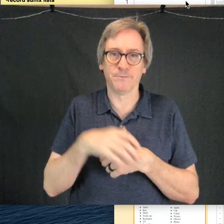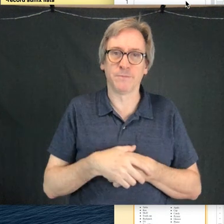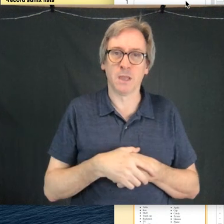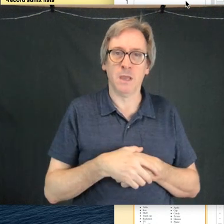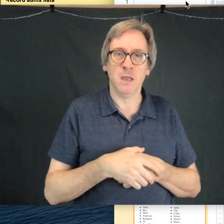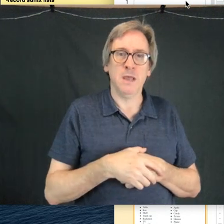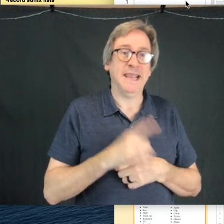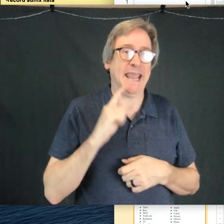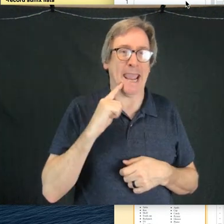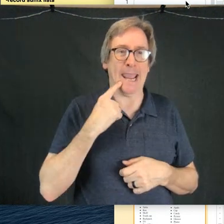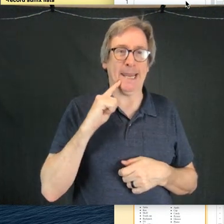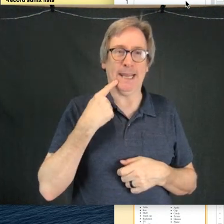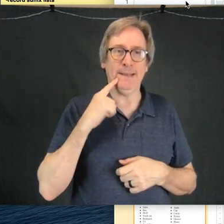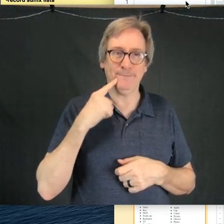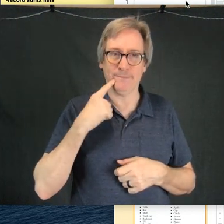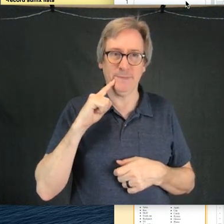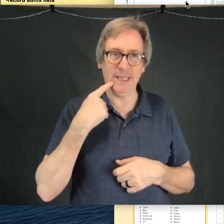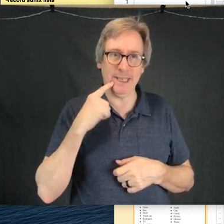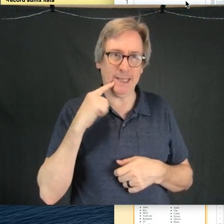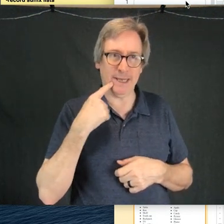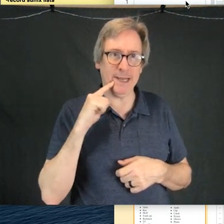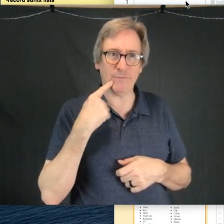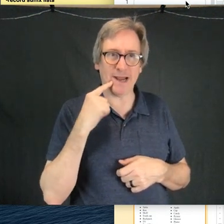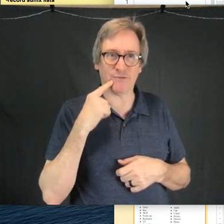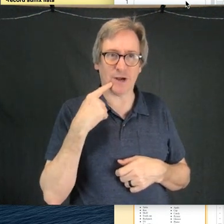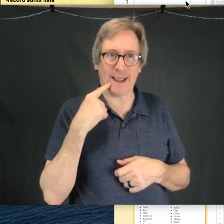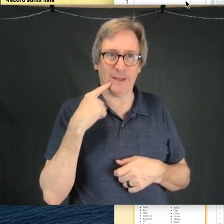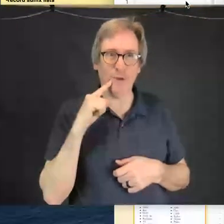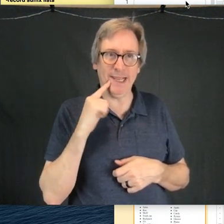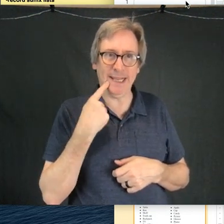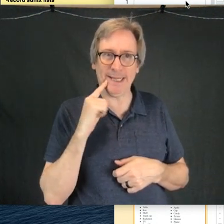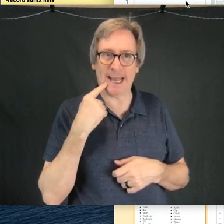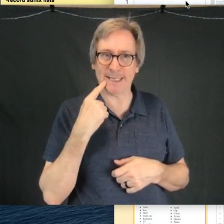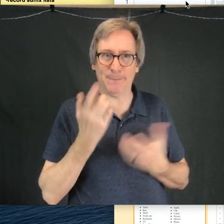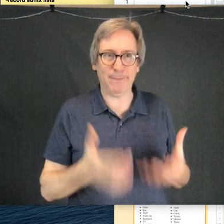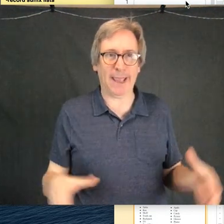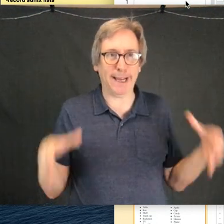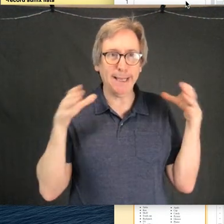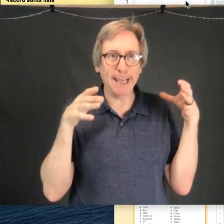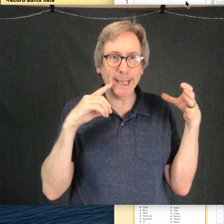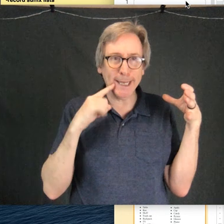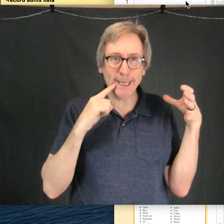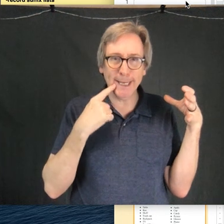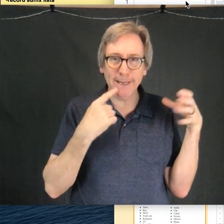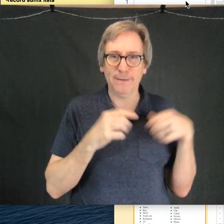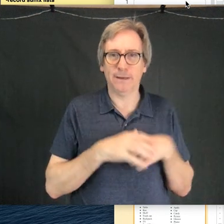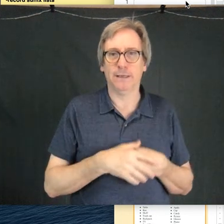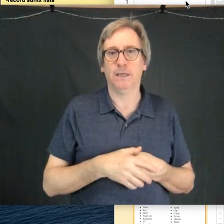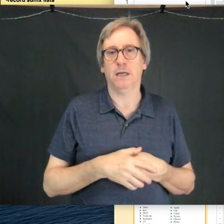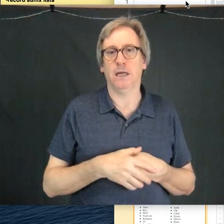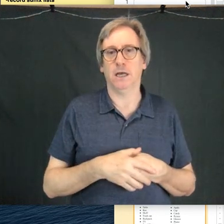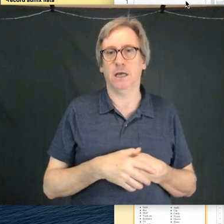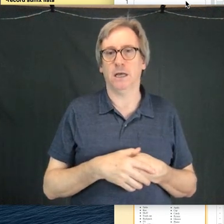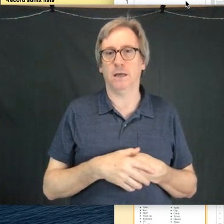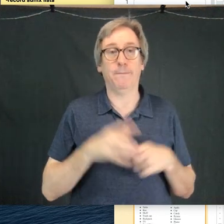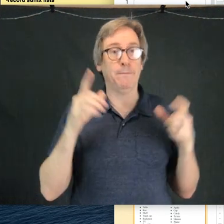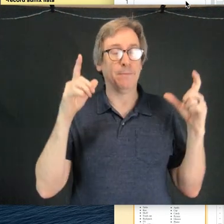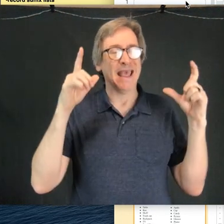cup. Candy, candy. Right after Halloween, got the big bag of candy.